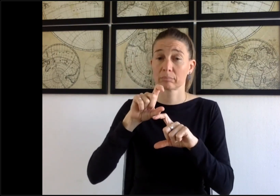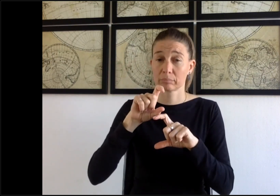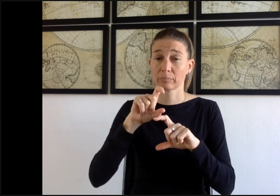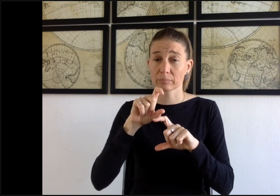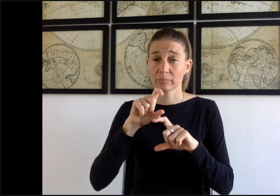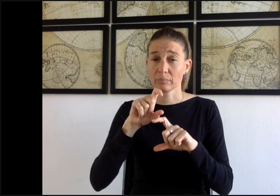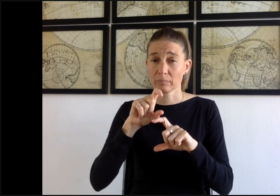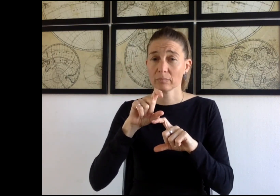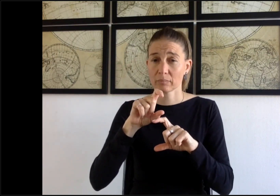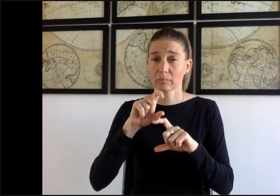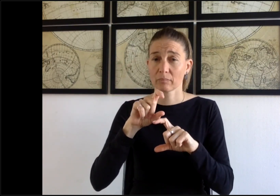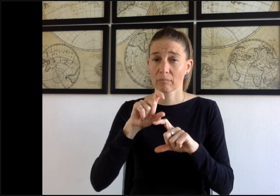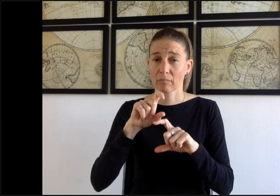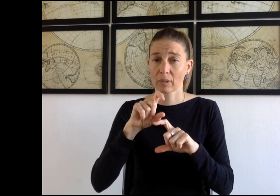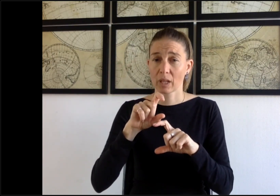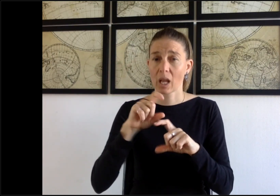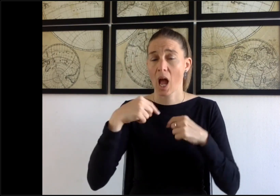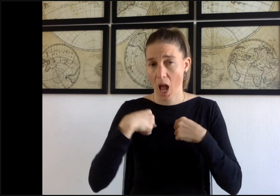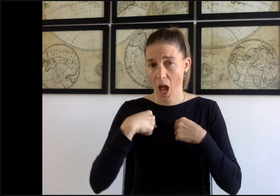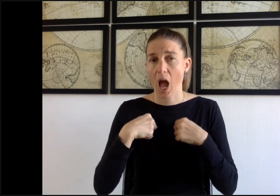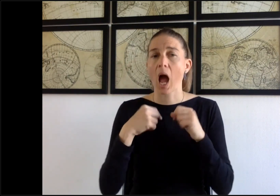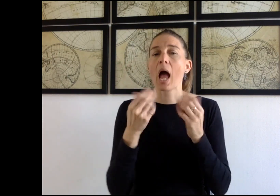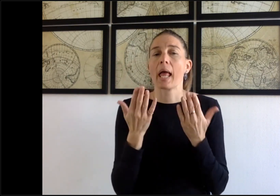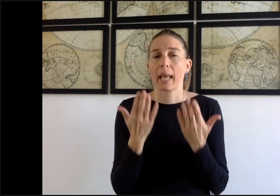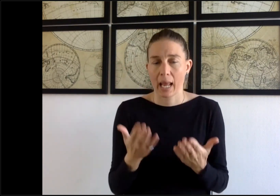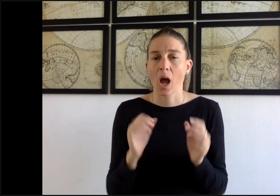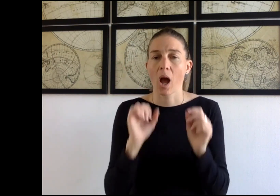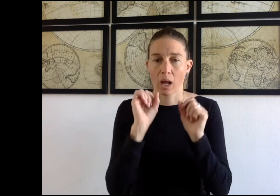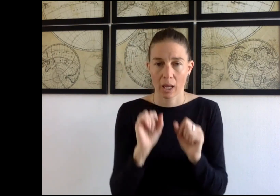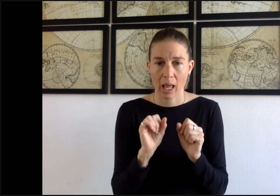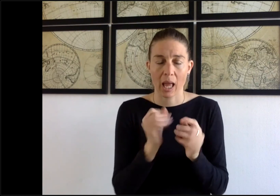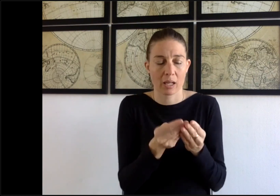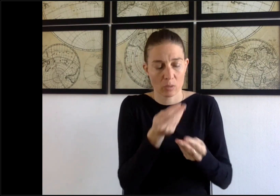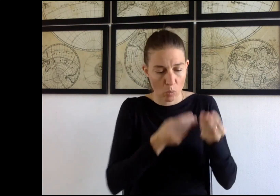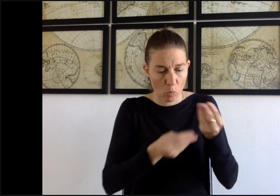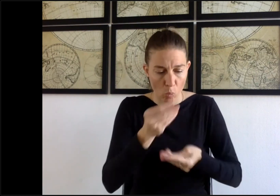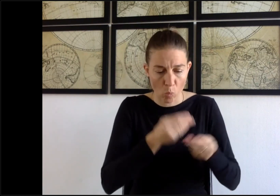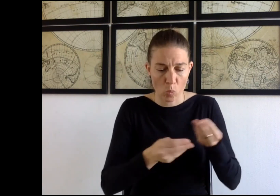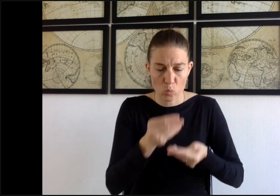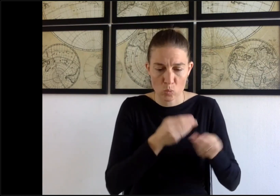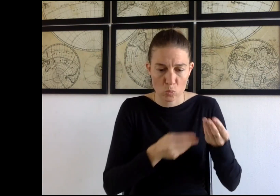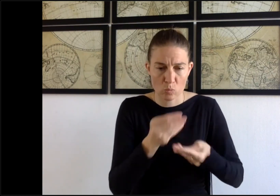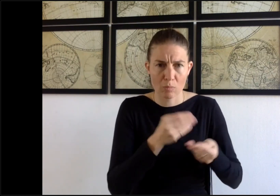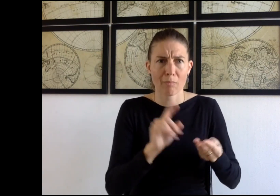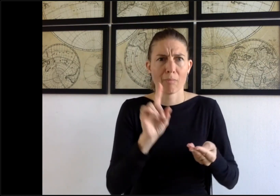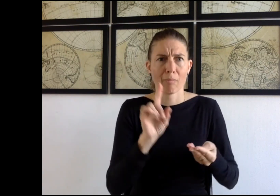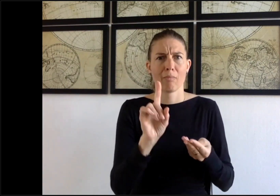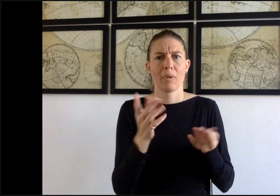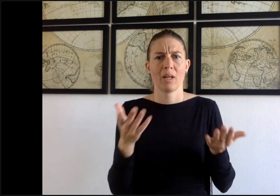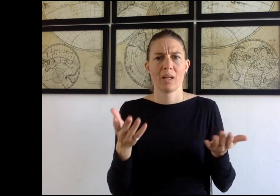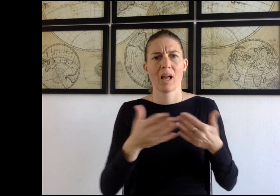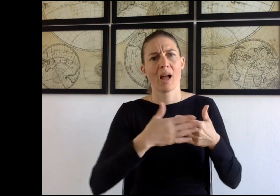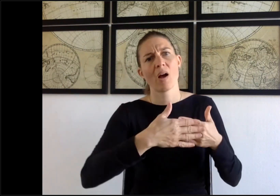receiving, let's say, now enough to cover my costs, but how long is it going to be the